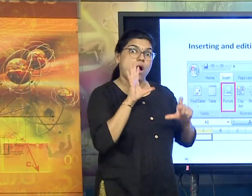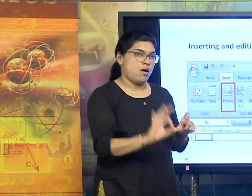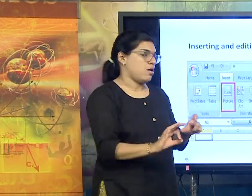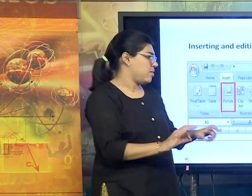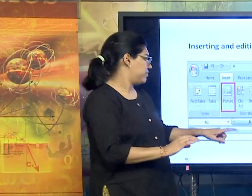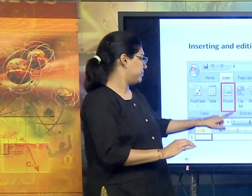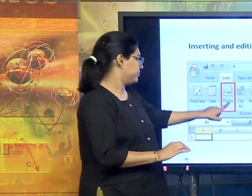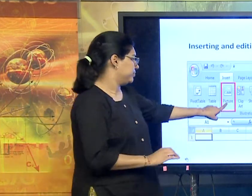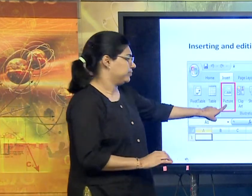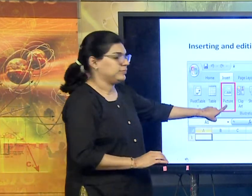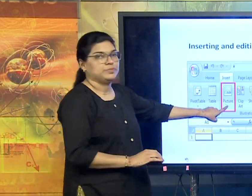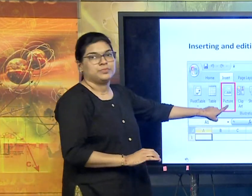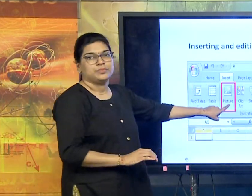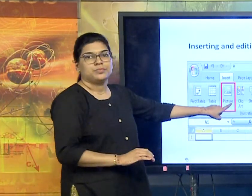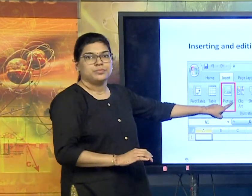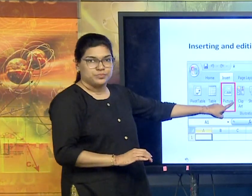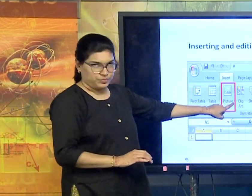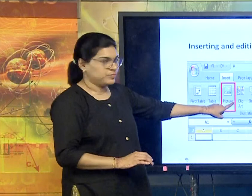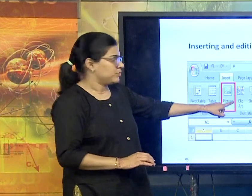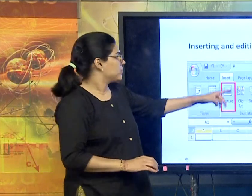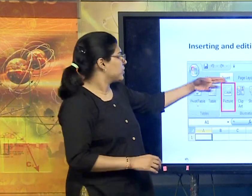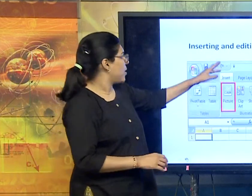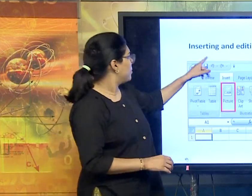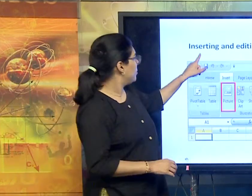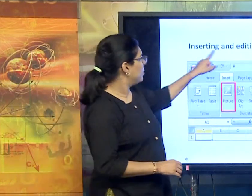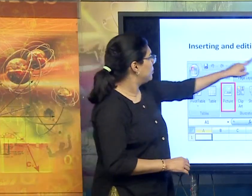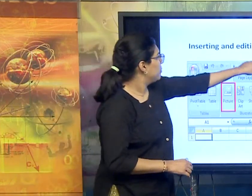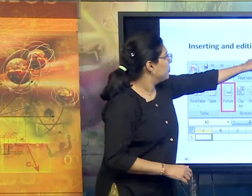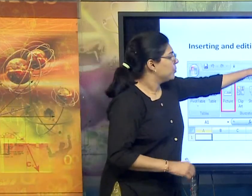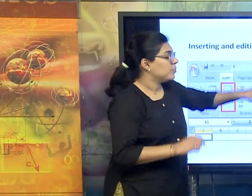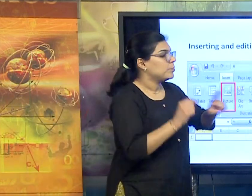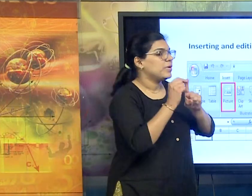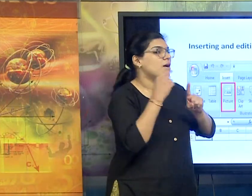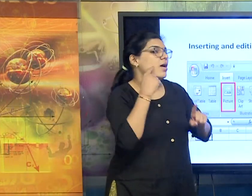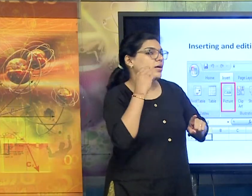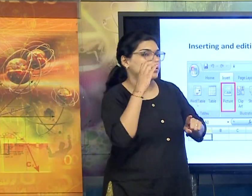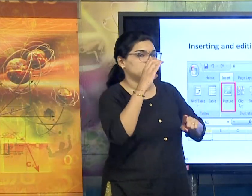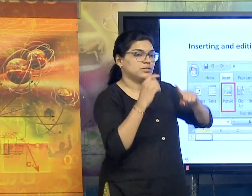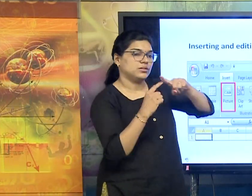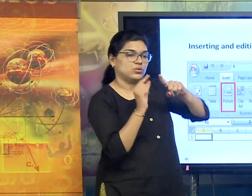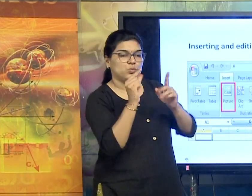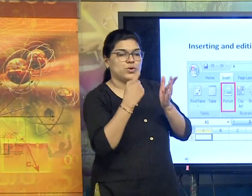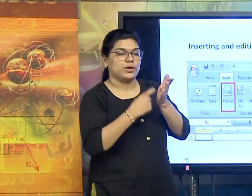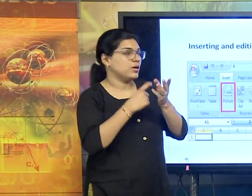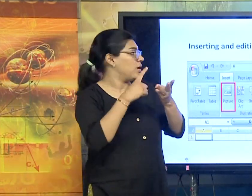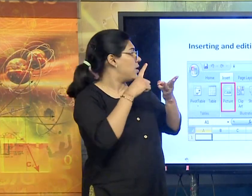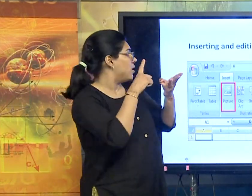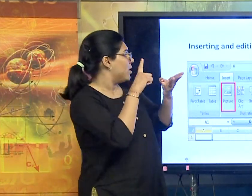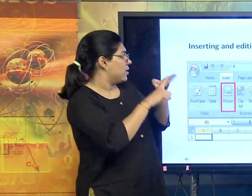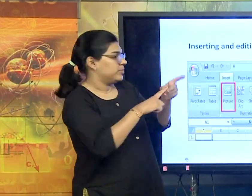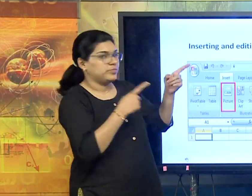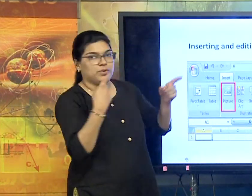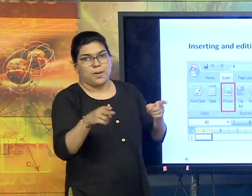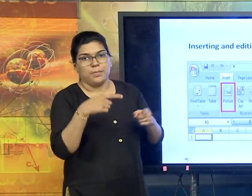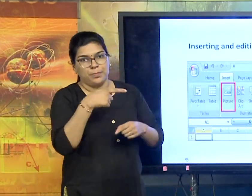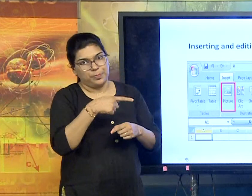And here we are talking about pictures. How do we insert and how do we edit a